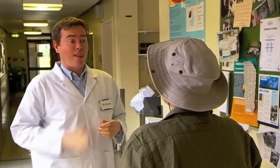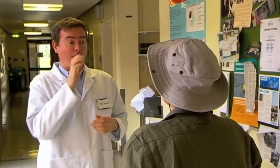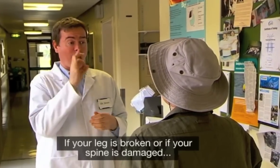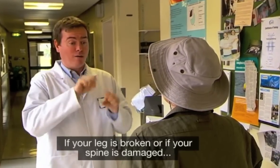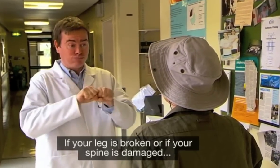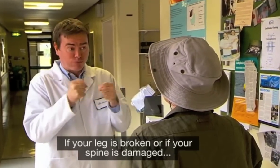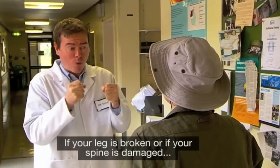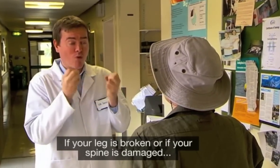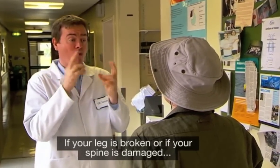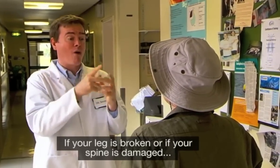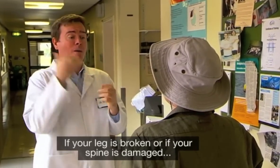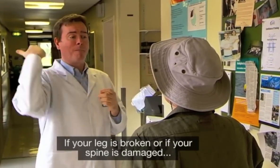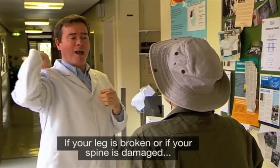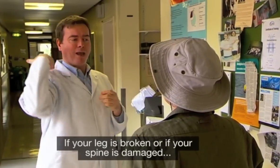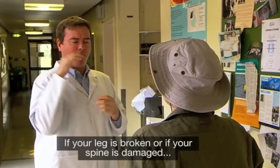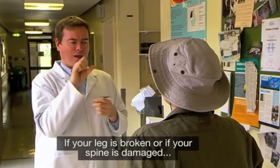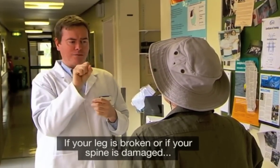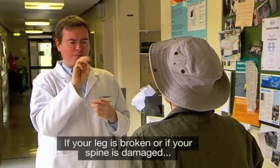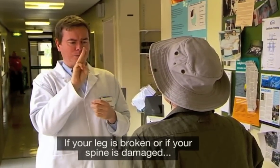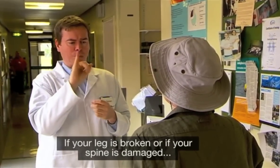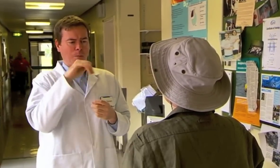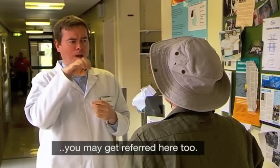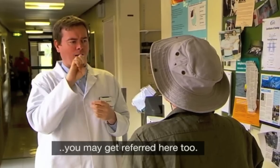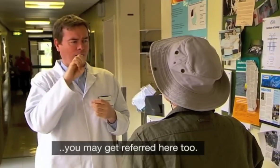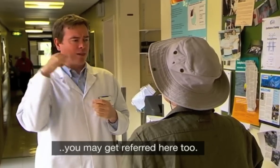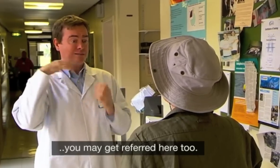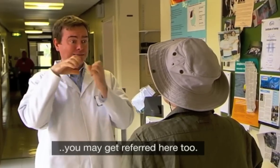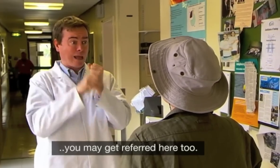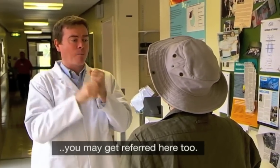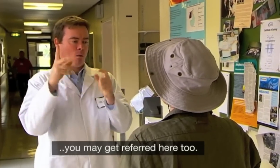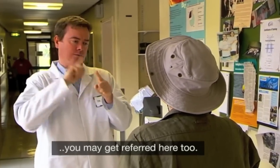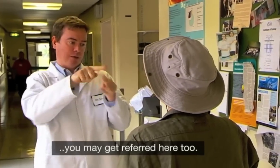If your leg is broken, or if your spine is damaged, you may get referred here too.